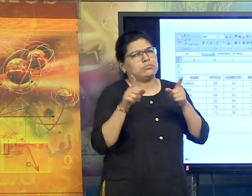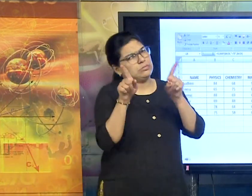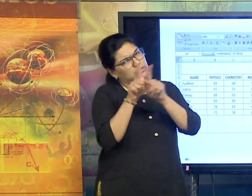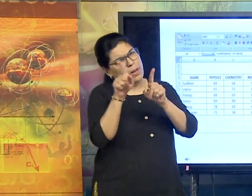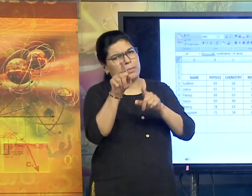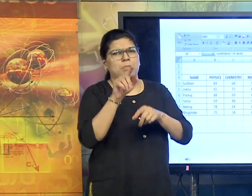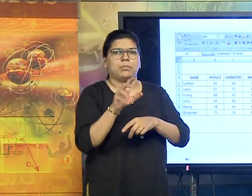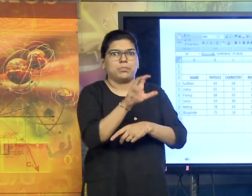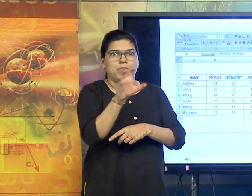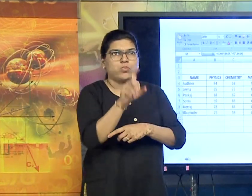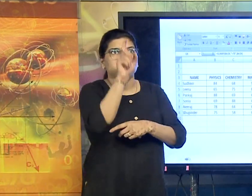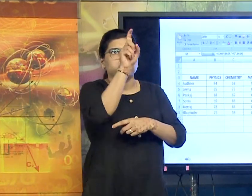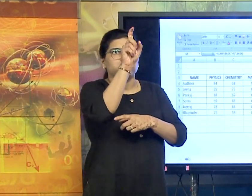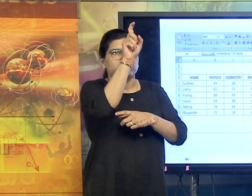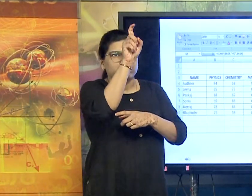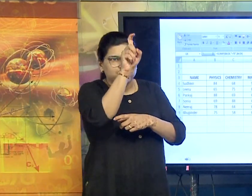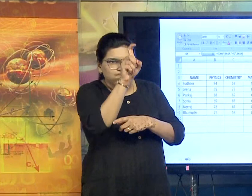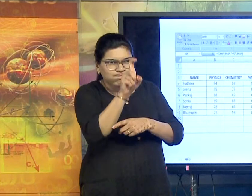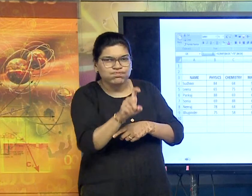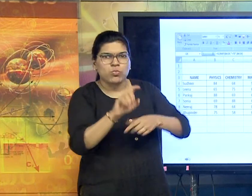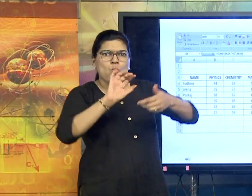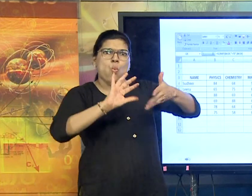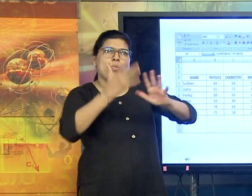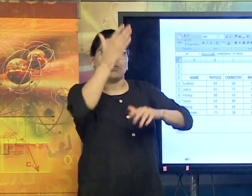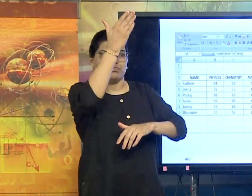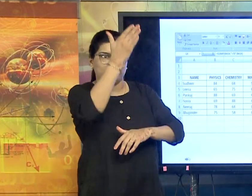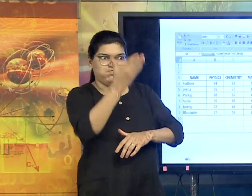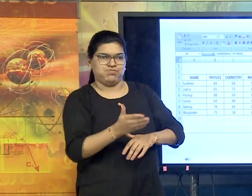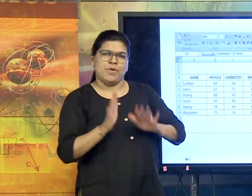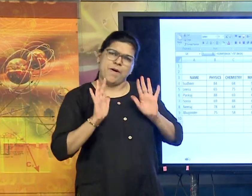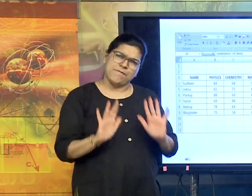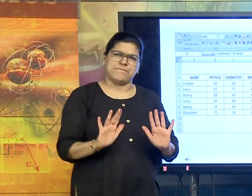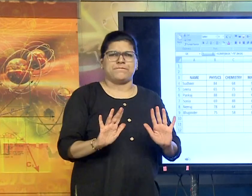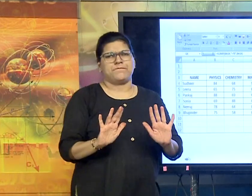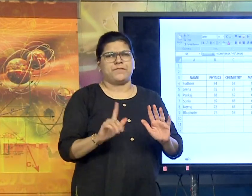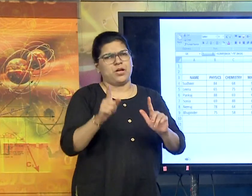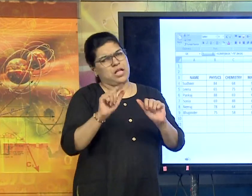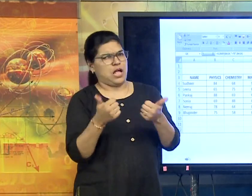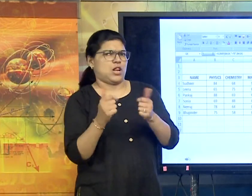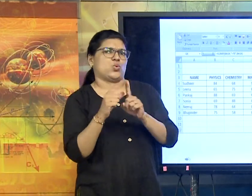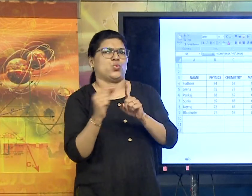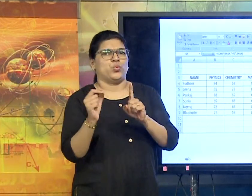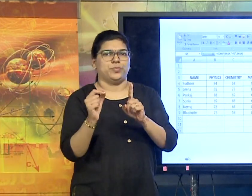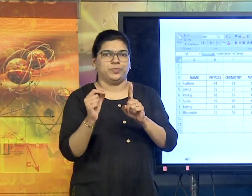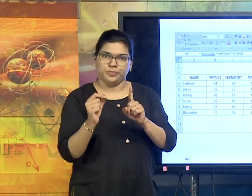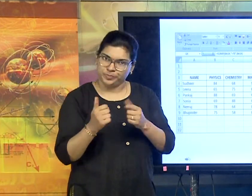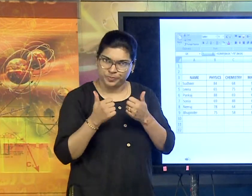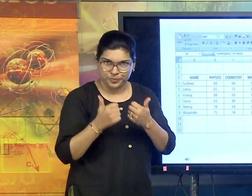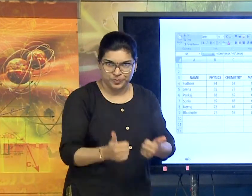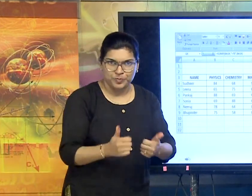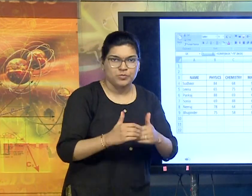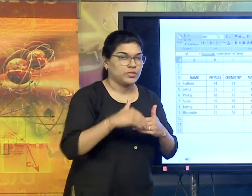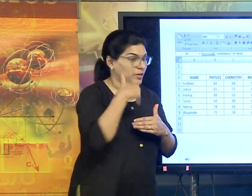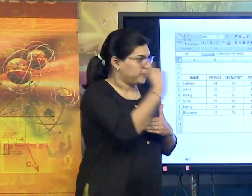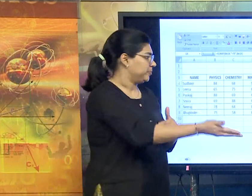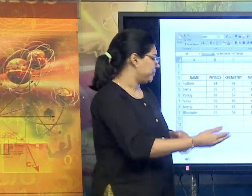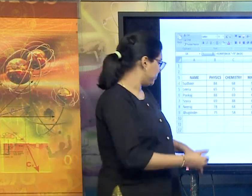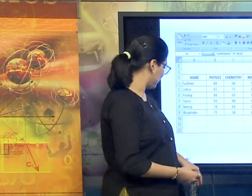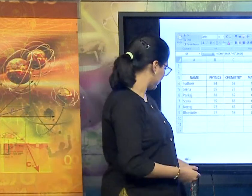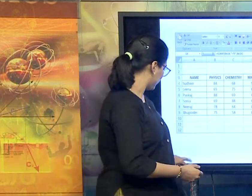Let us now continue. We have understood this sum if formula. Let